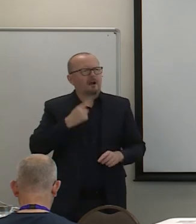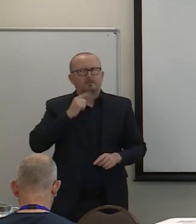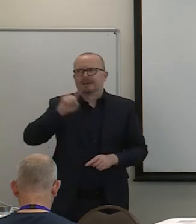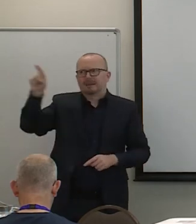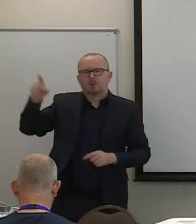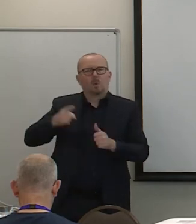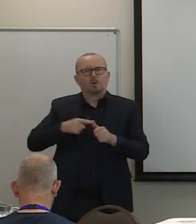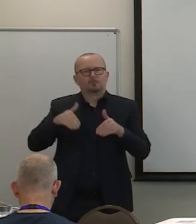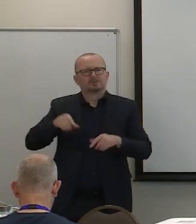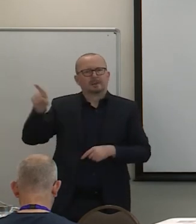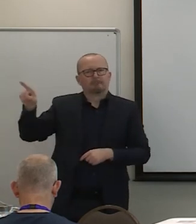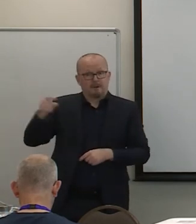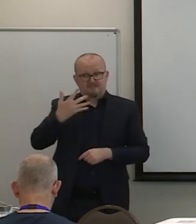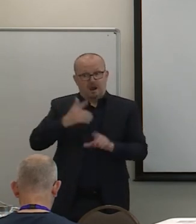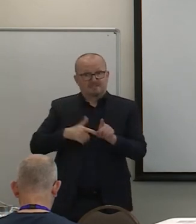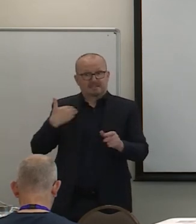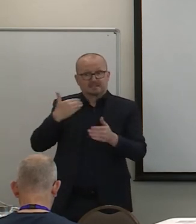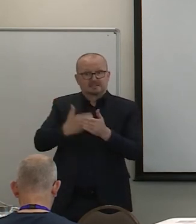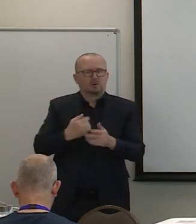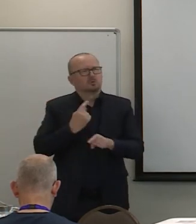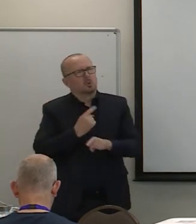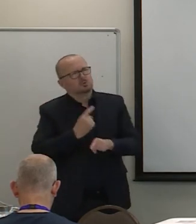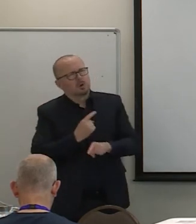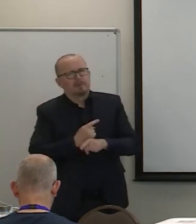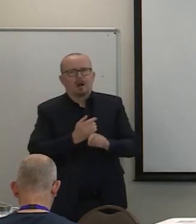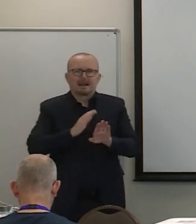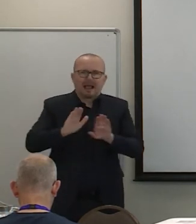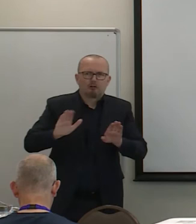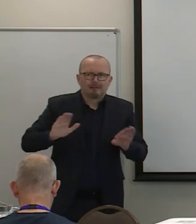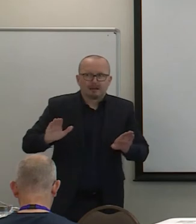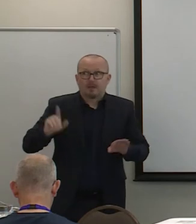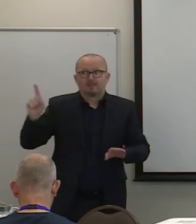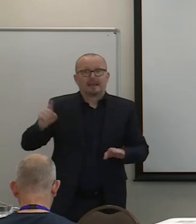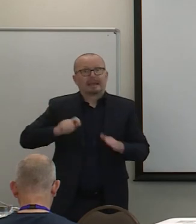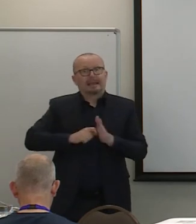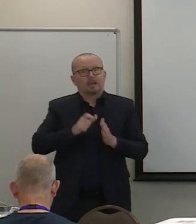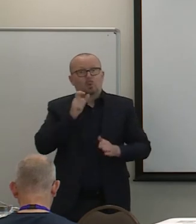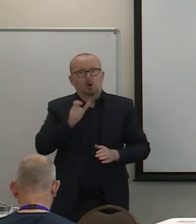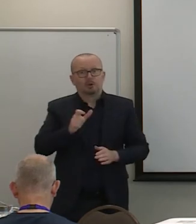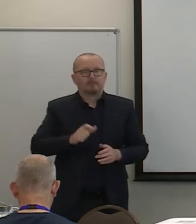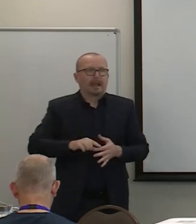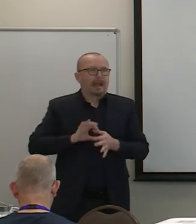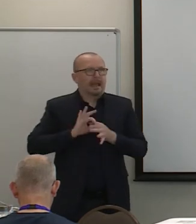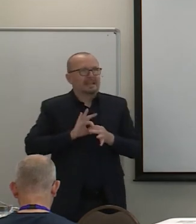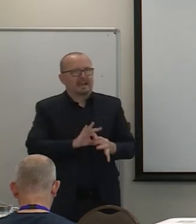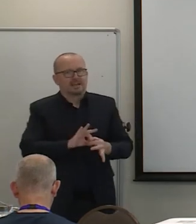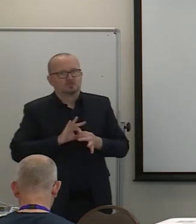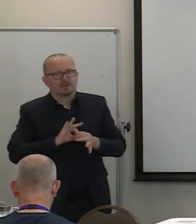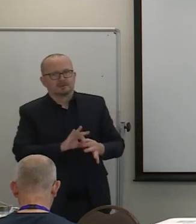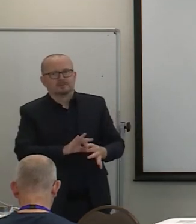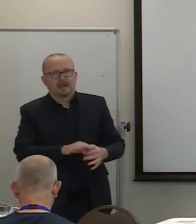Museum talking about a gallery or an exhibition where people haven't used the word engagement, probably about 45 times in every